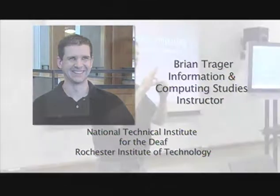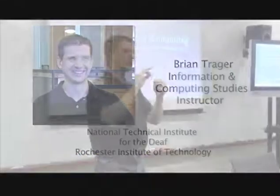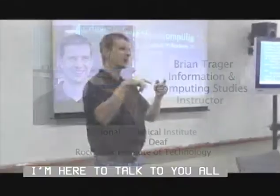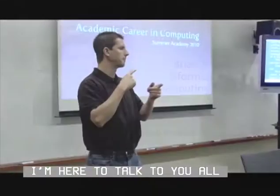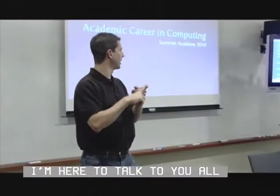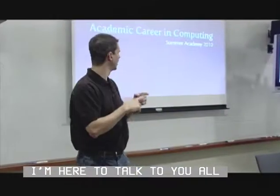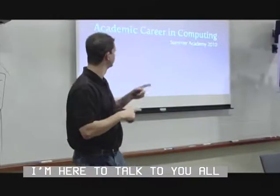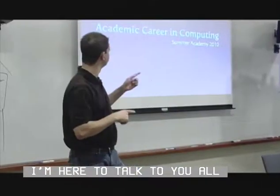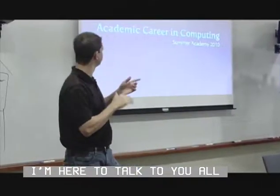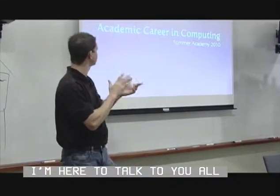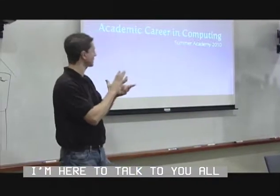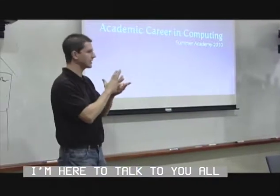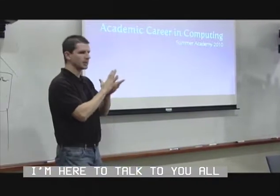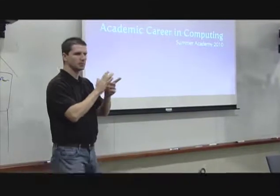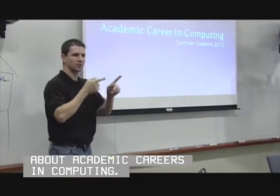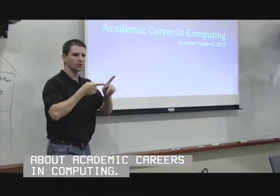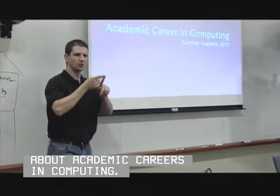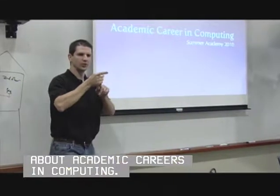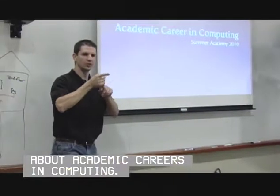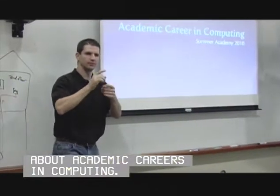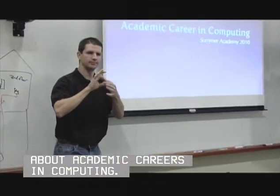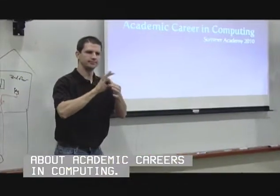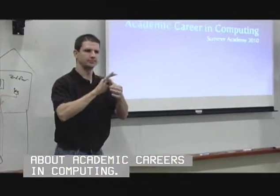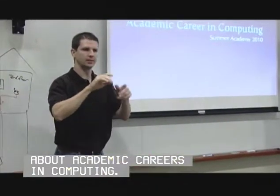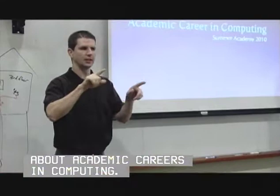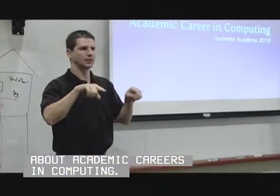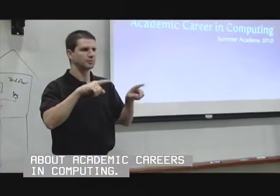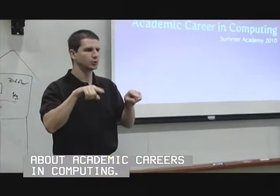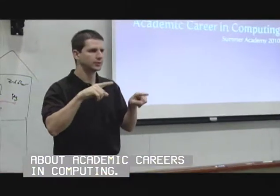I'm here to talk to you all about academic careers in computing.